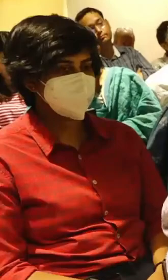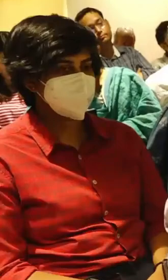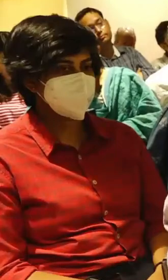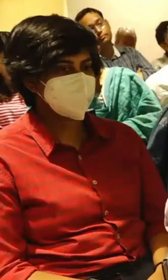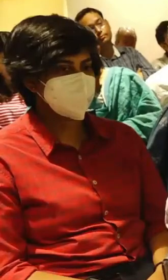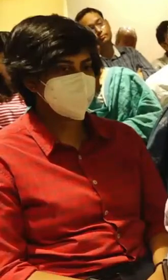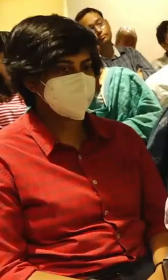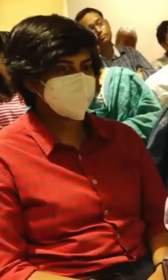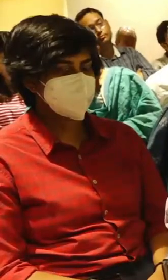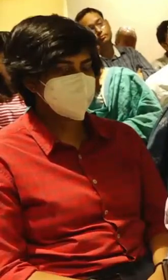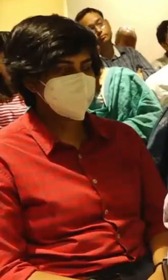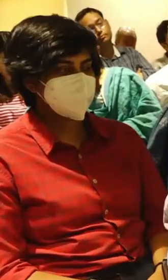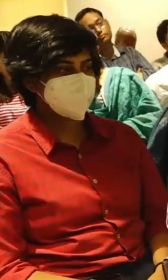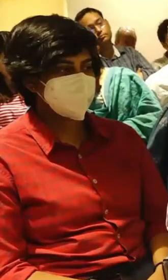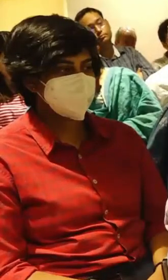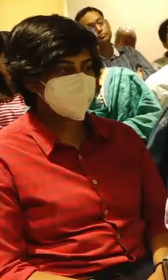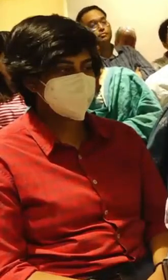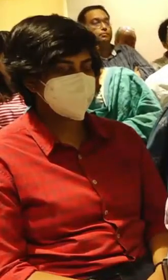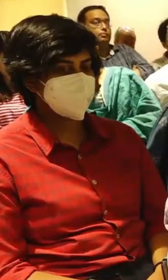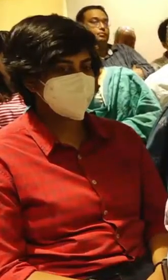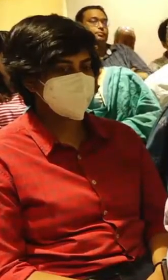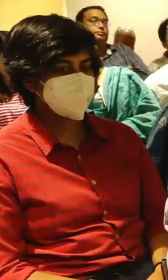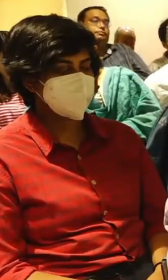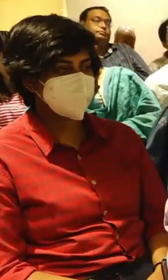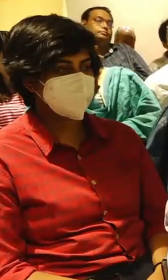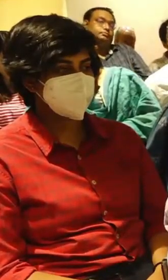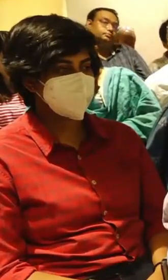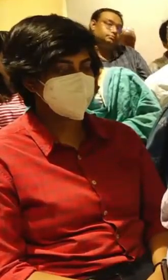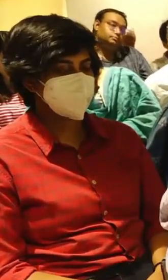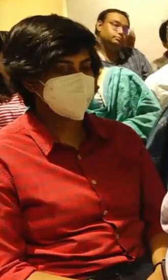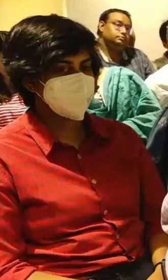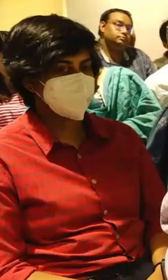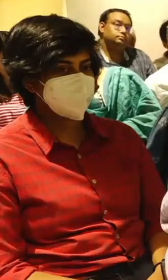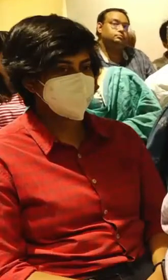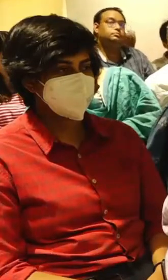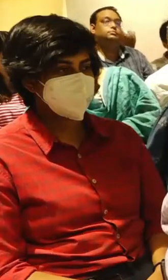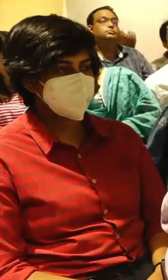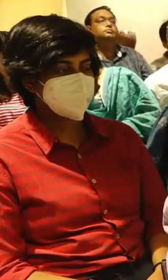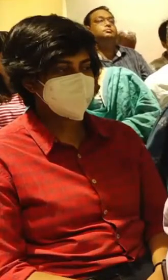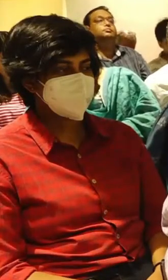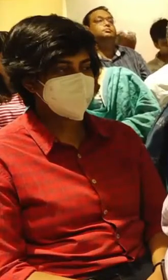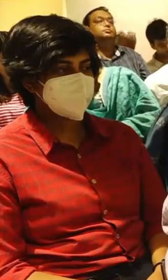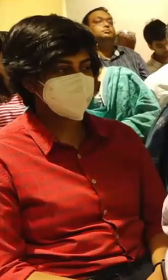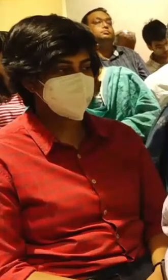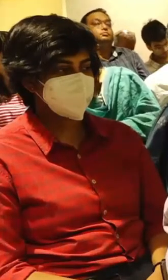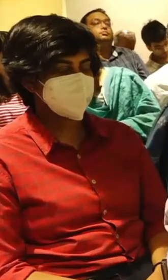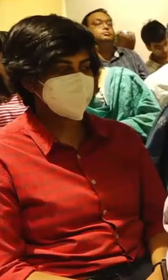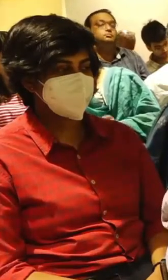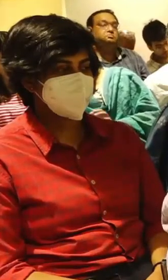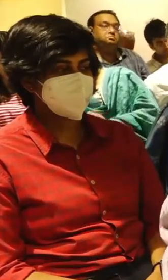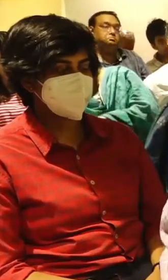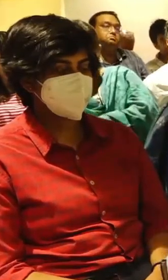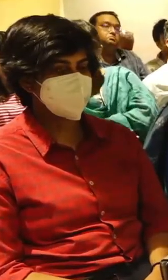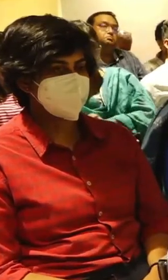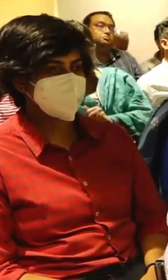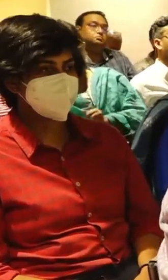you think that the content of the right itself has ceased to be of as much relevance as perhaps it